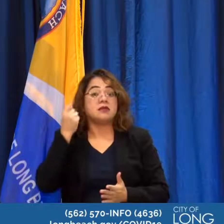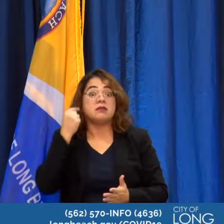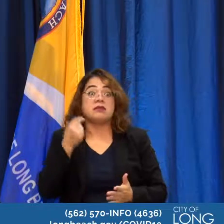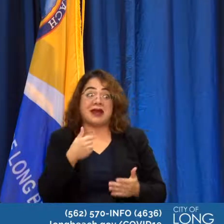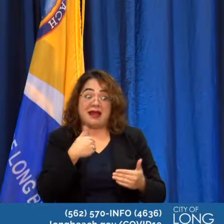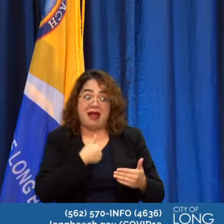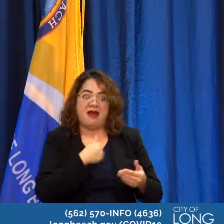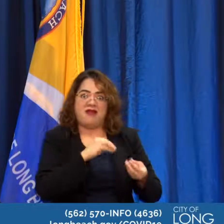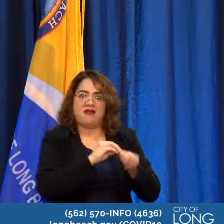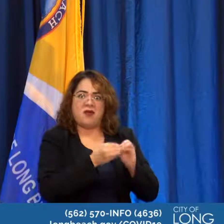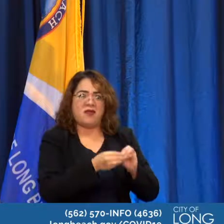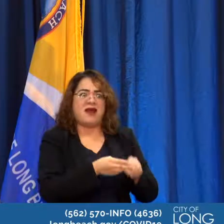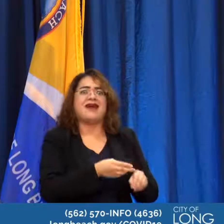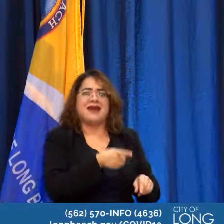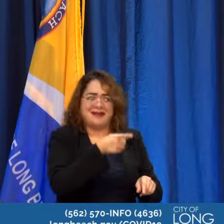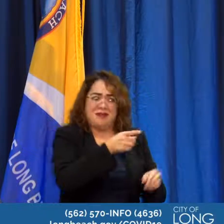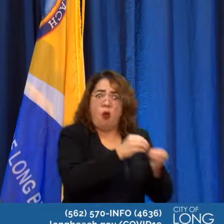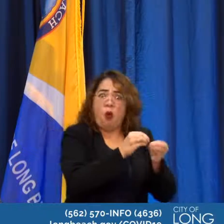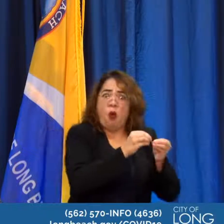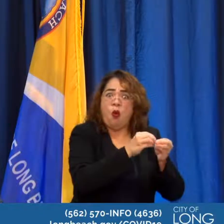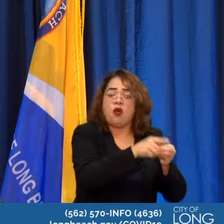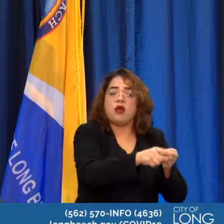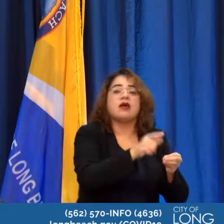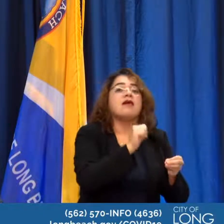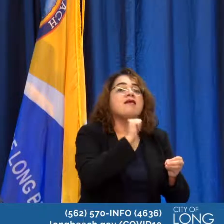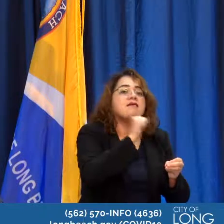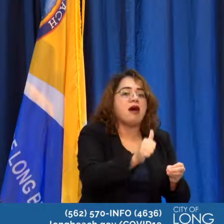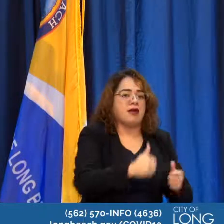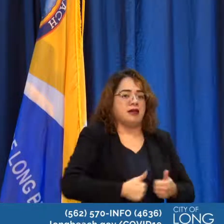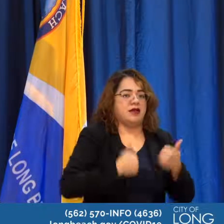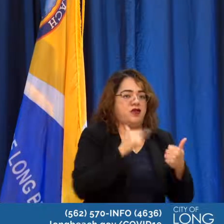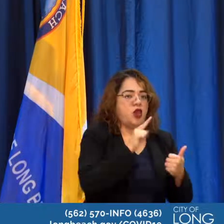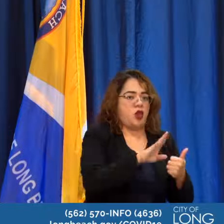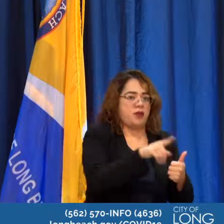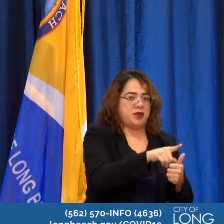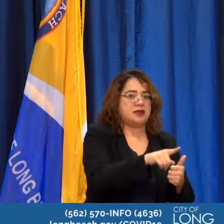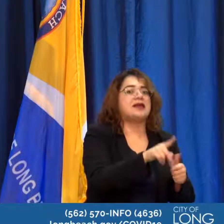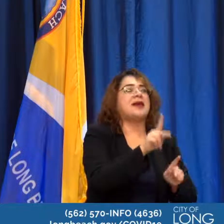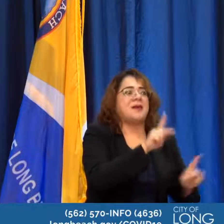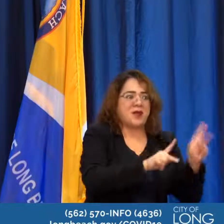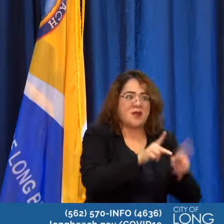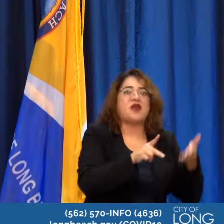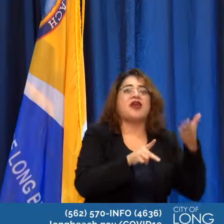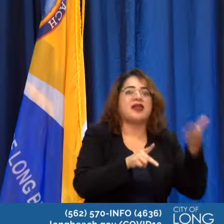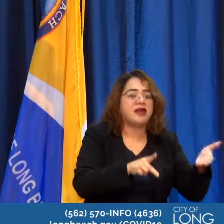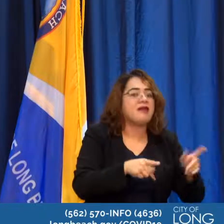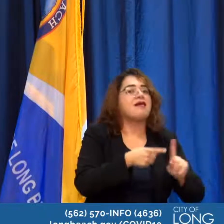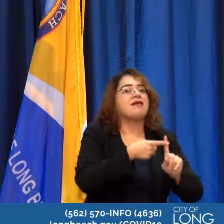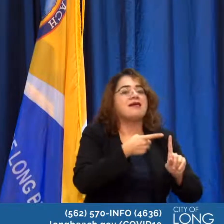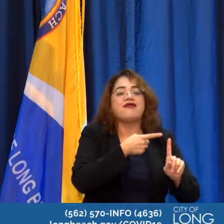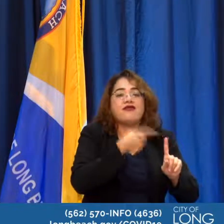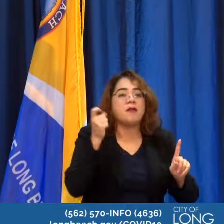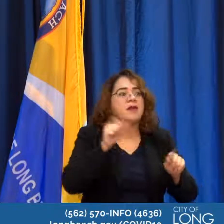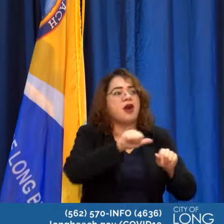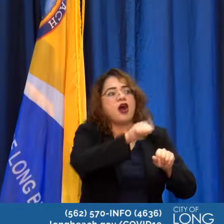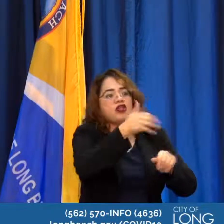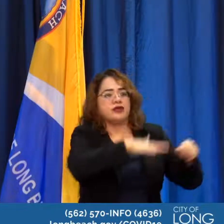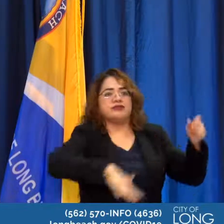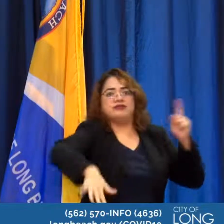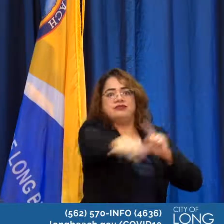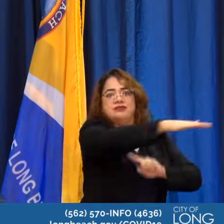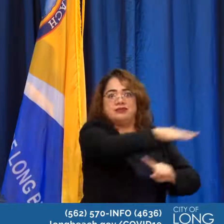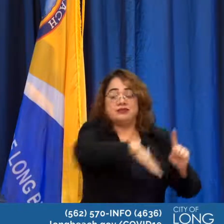hospitalized that are not Long Beach residents that have COVID. And then there are dramatically more that are also hospitalized